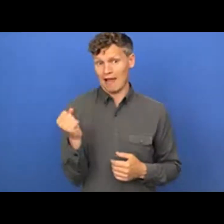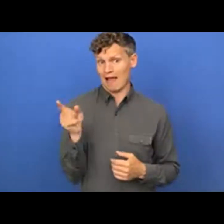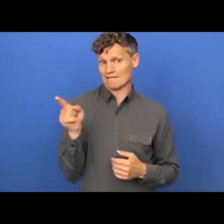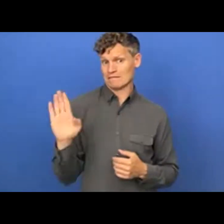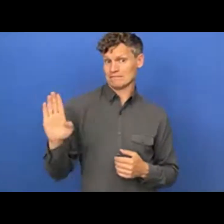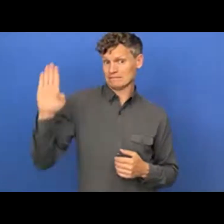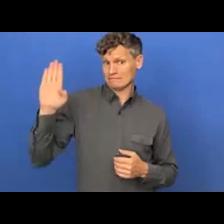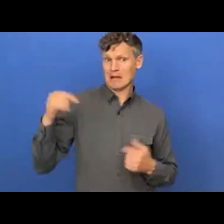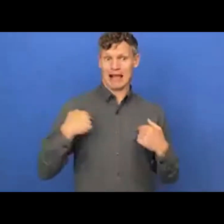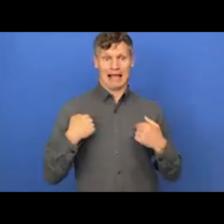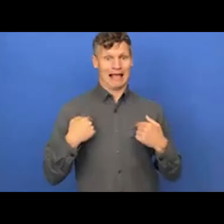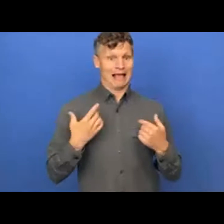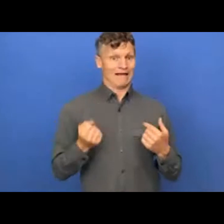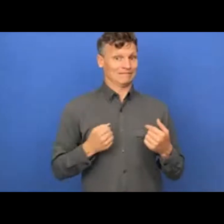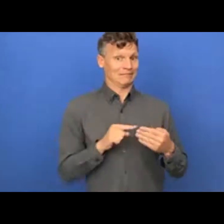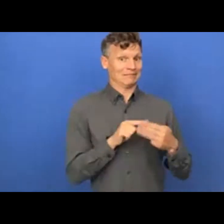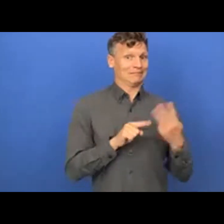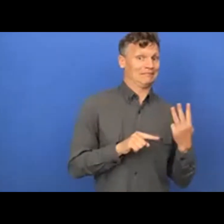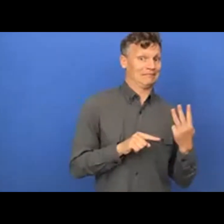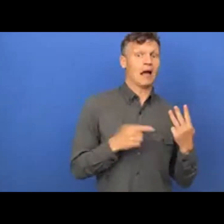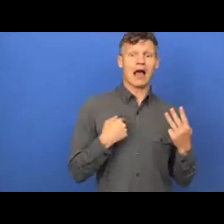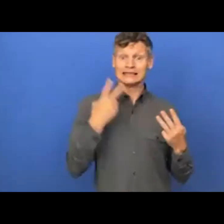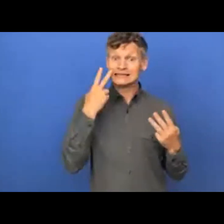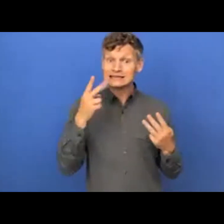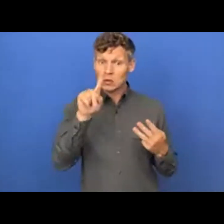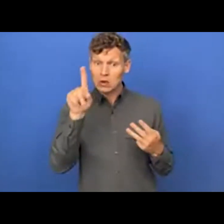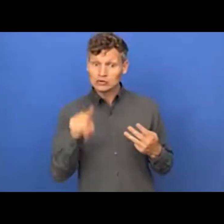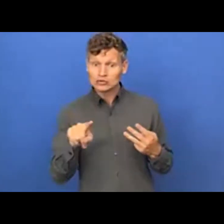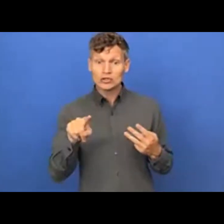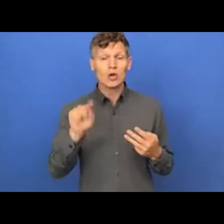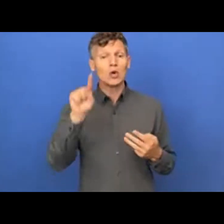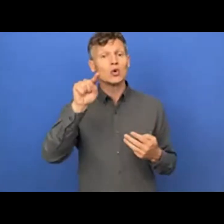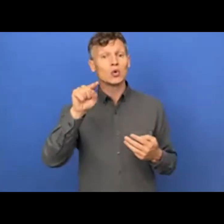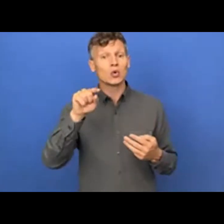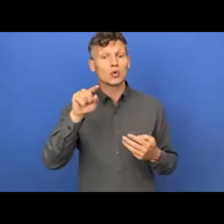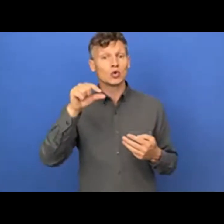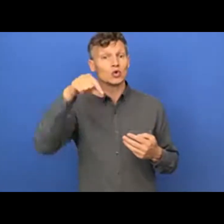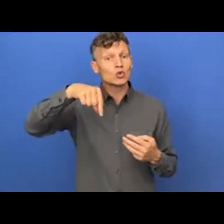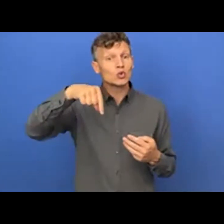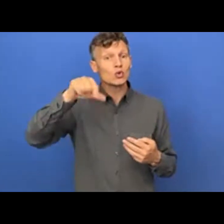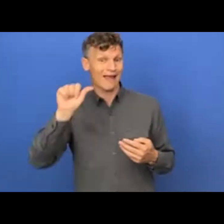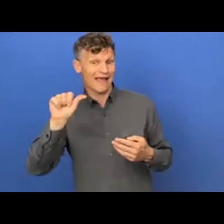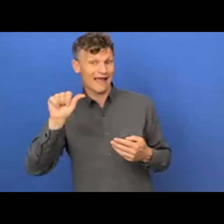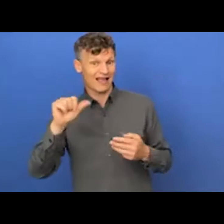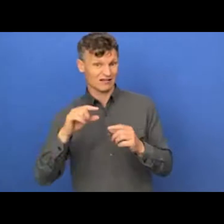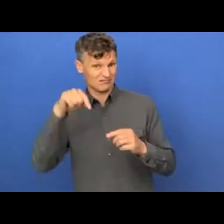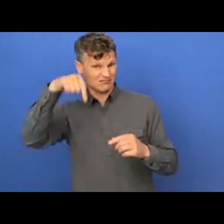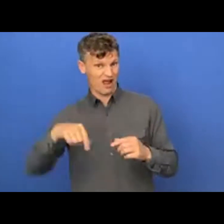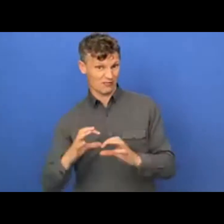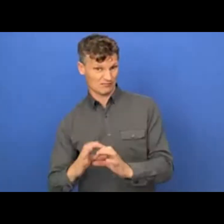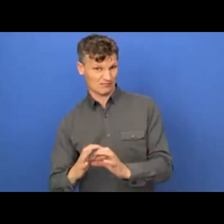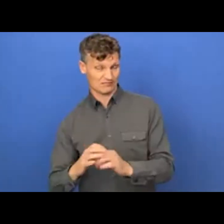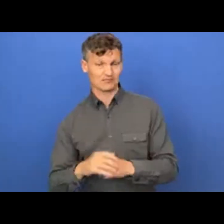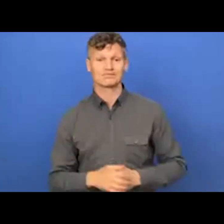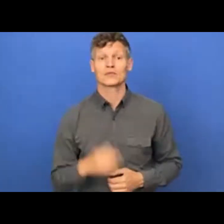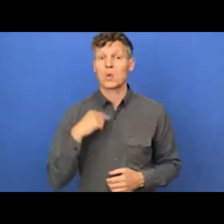I can see your question in the Q&A. So the question is, do teachers need to have specialized